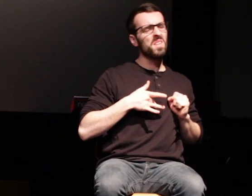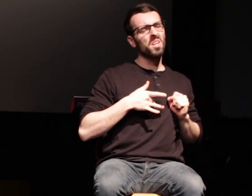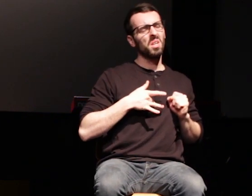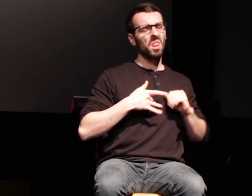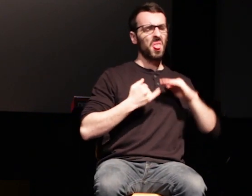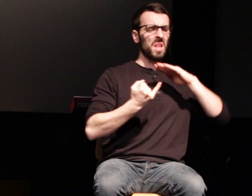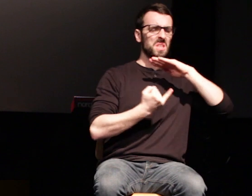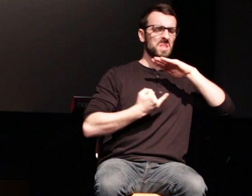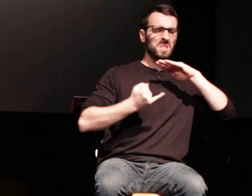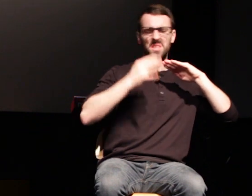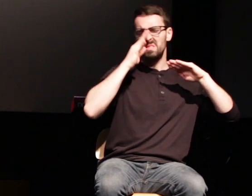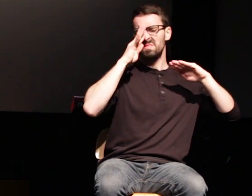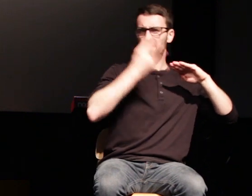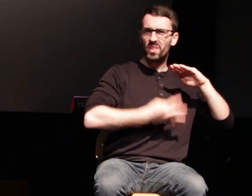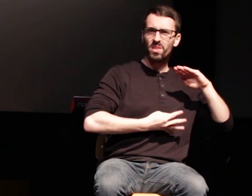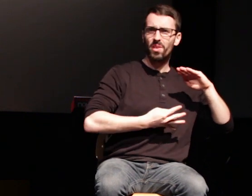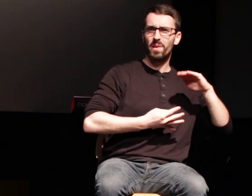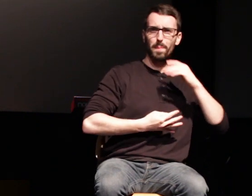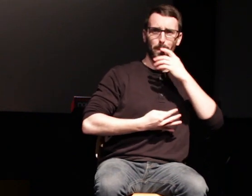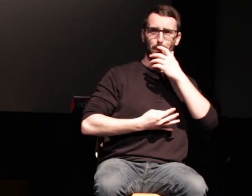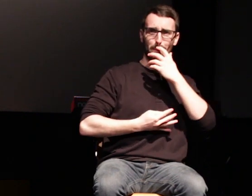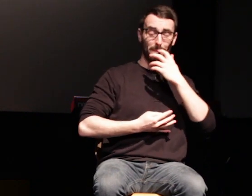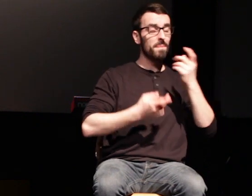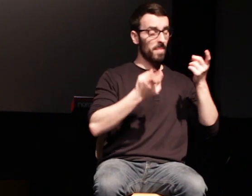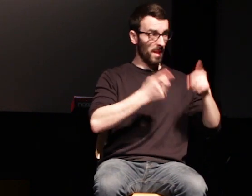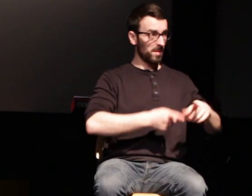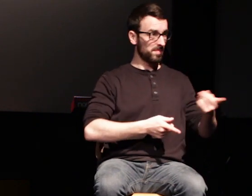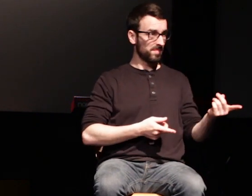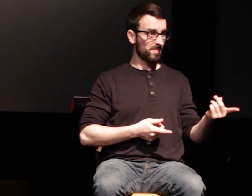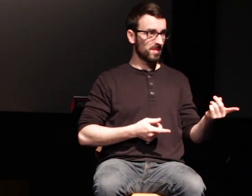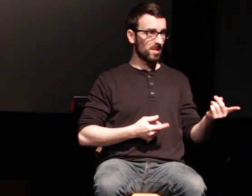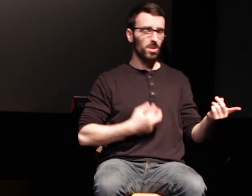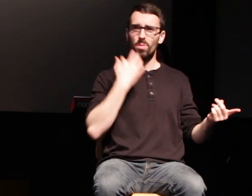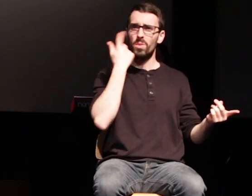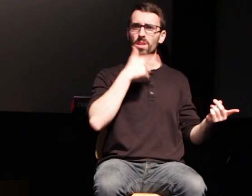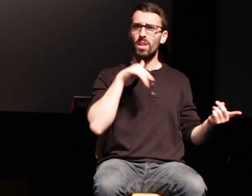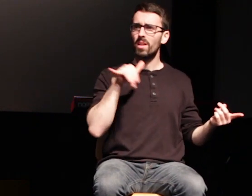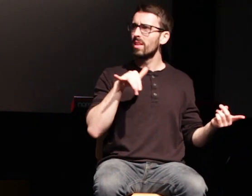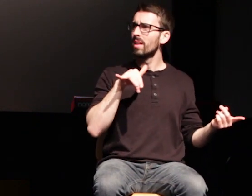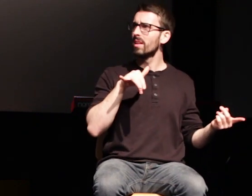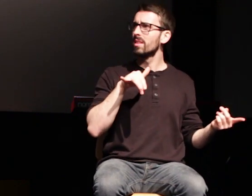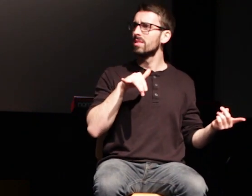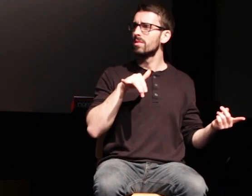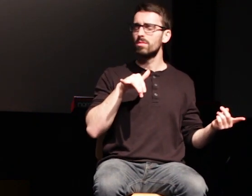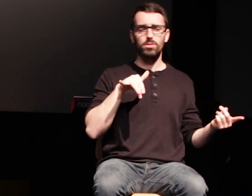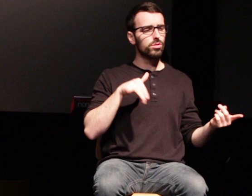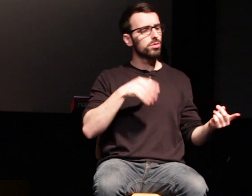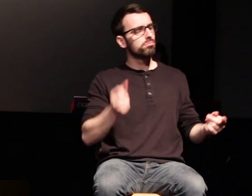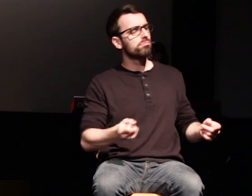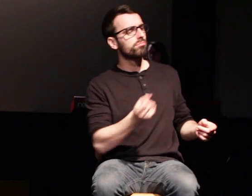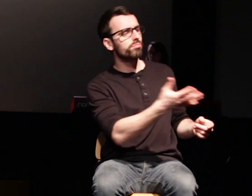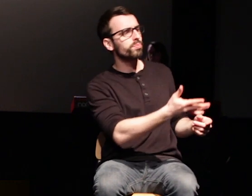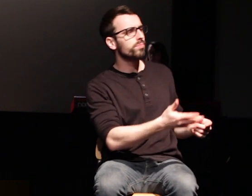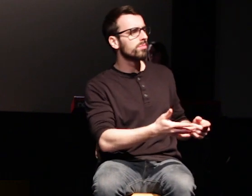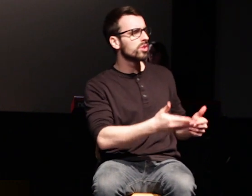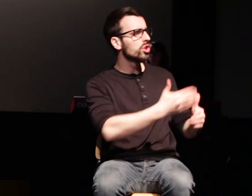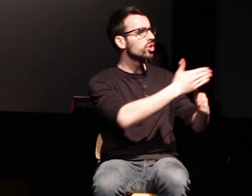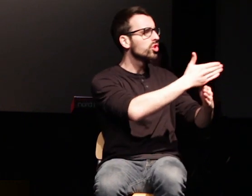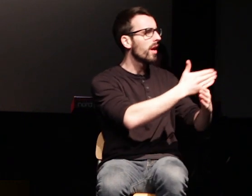many people come and tell us, I just feel all alone. What's it look like for you to go, no matter what it takes, I'm